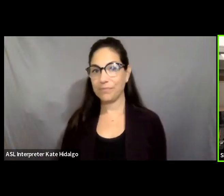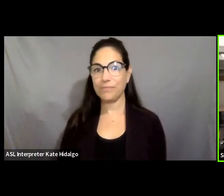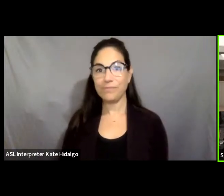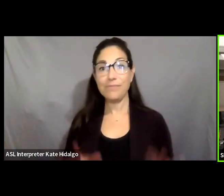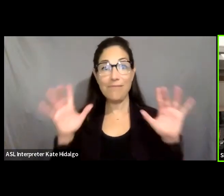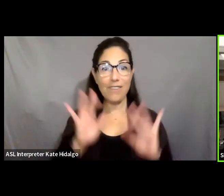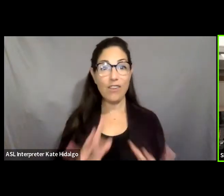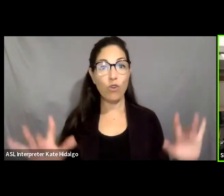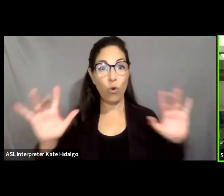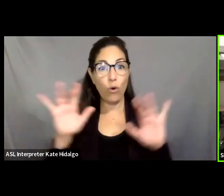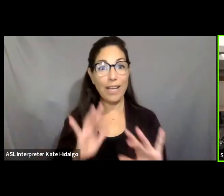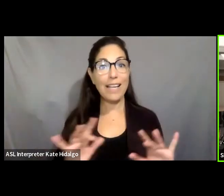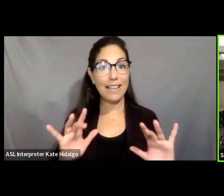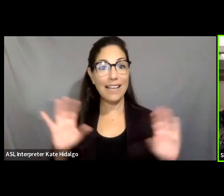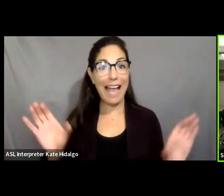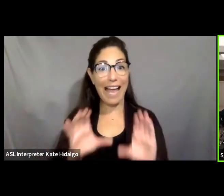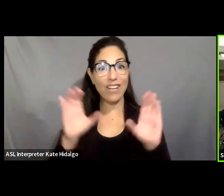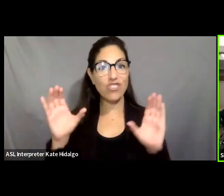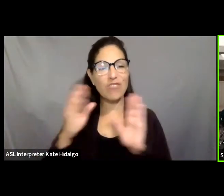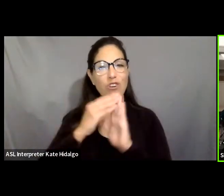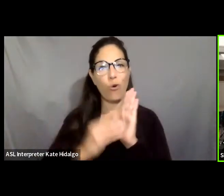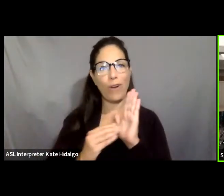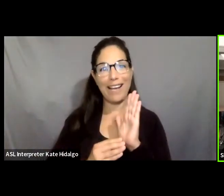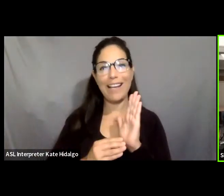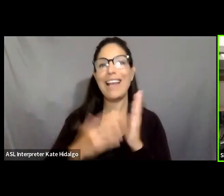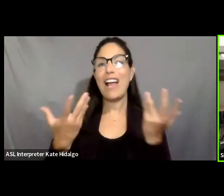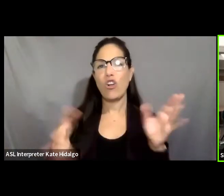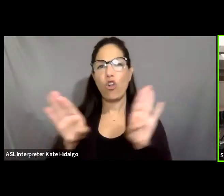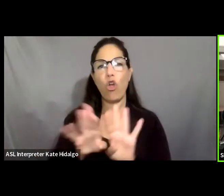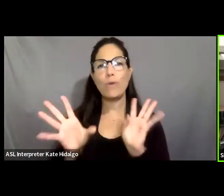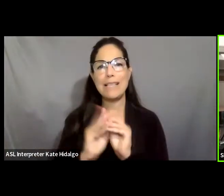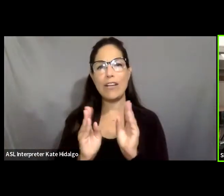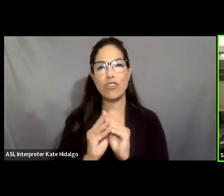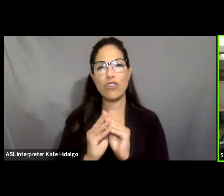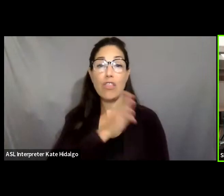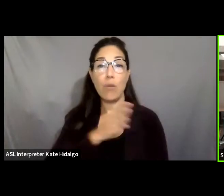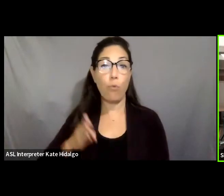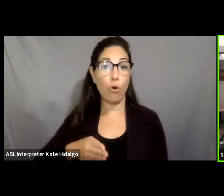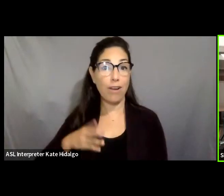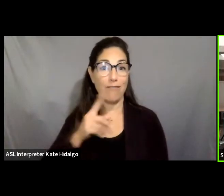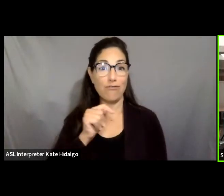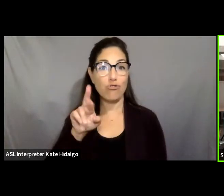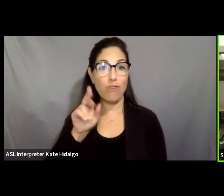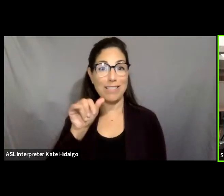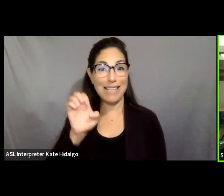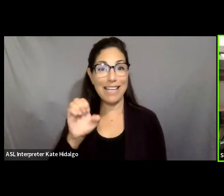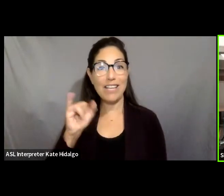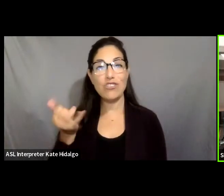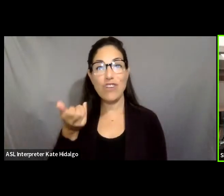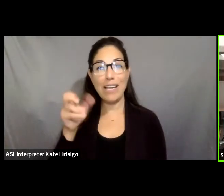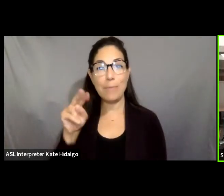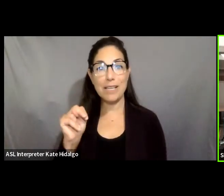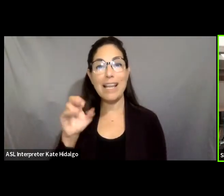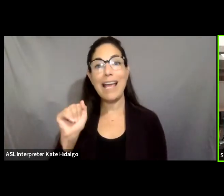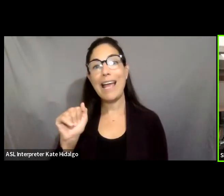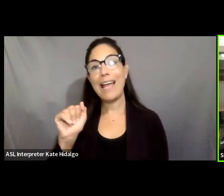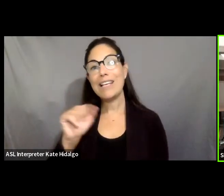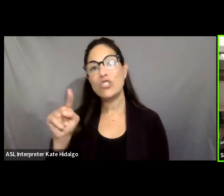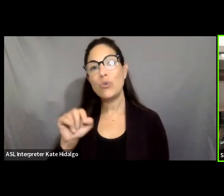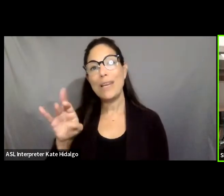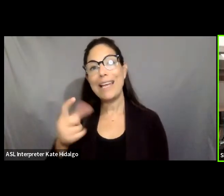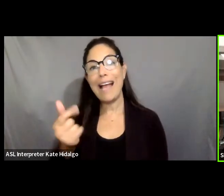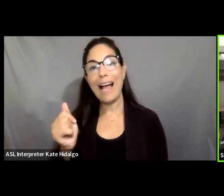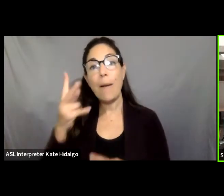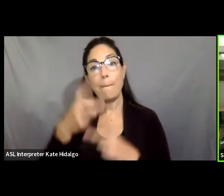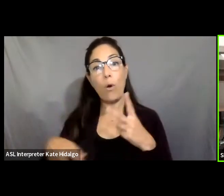Reporting of actions taken in closed session. In closed session, the board, upon motion of Trustee Jacobson and seconded by Trustee Andrade Zuniga, moved